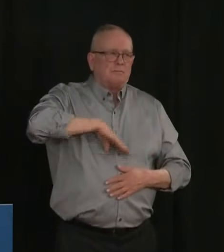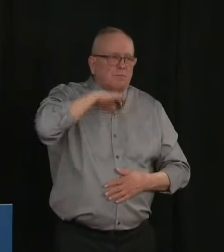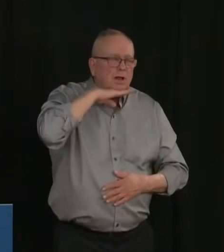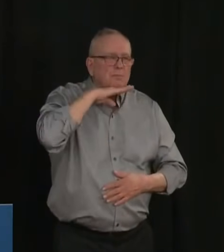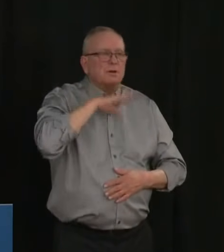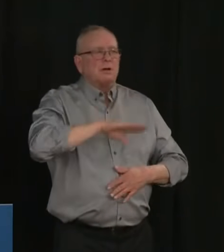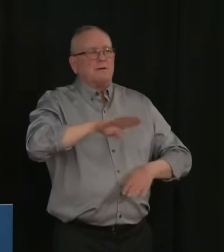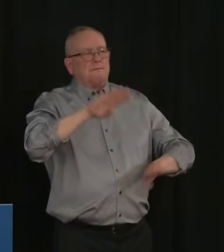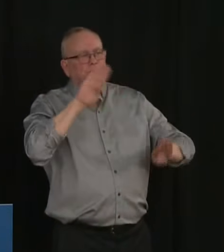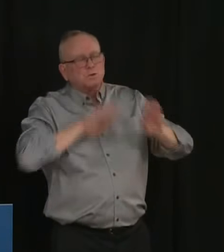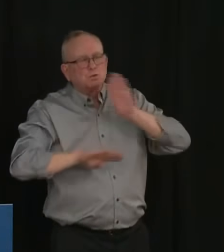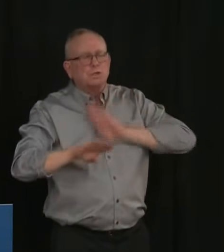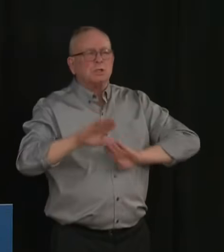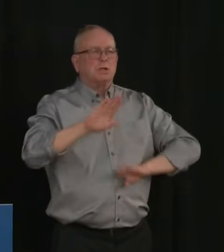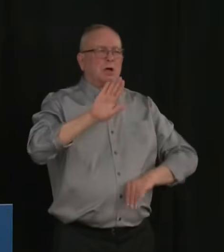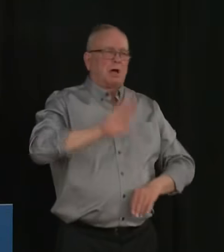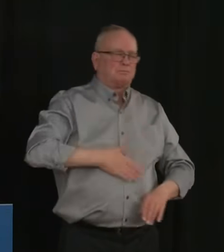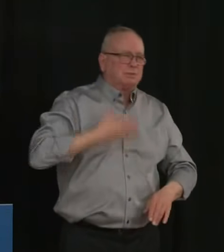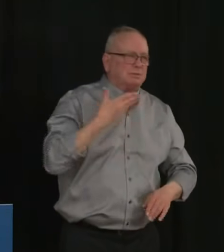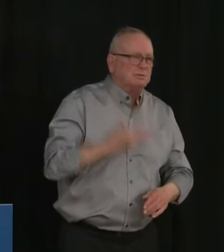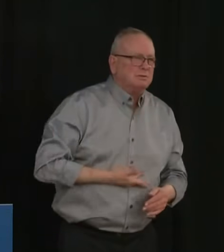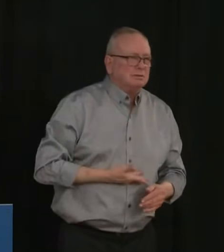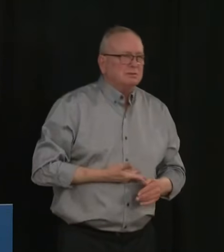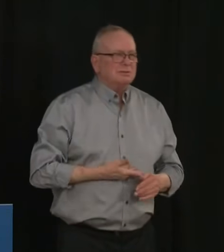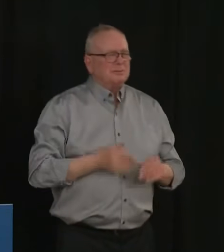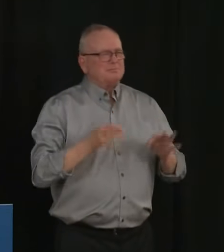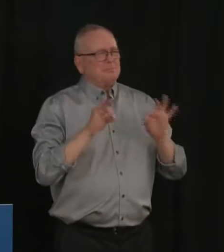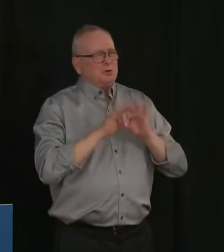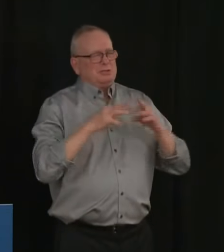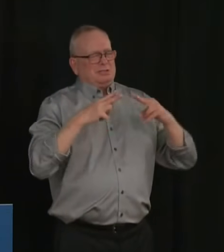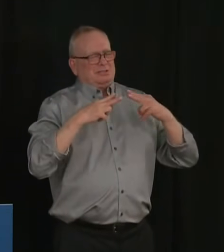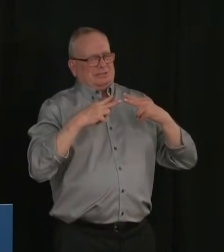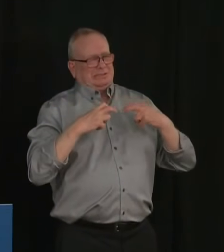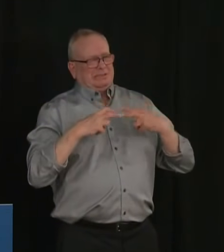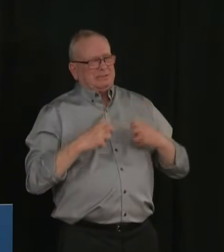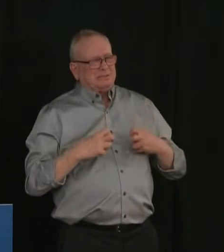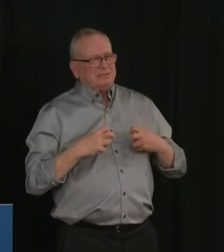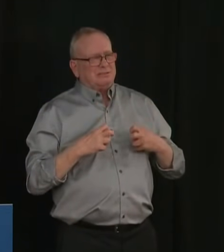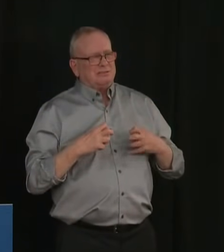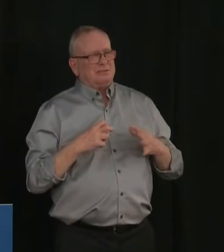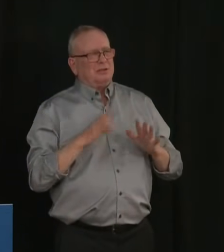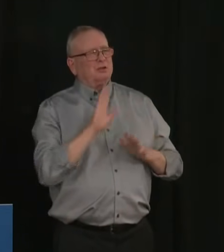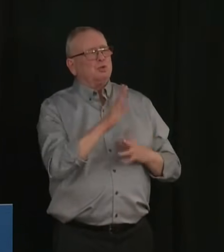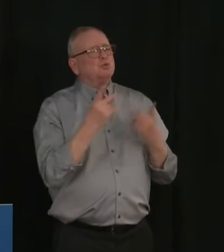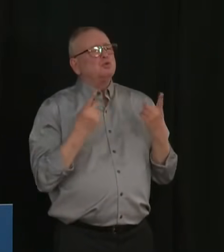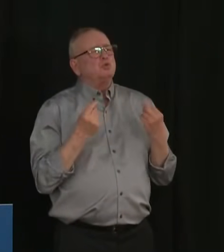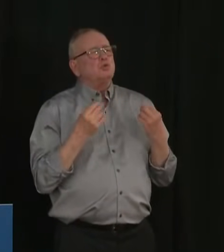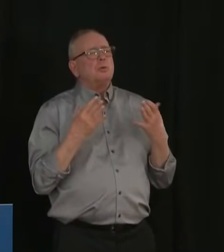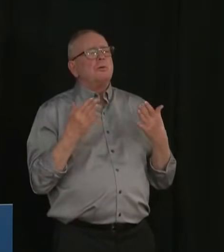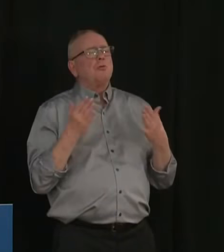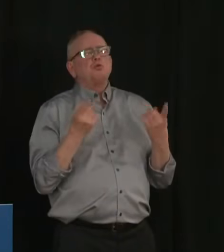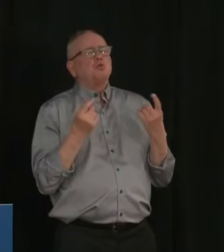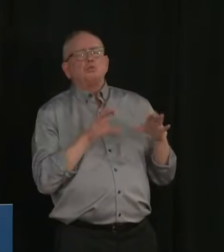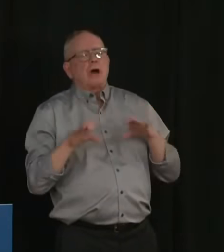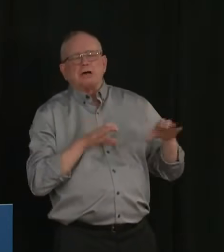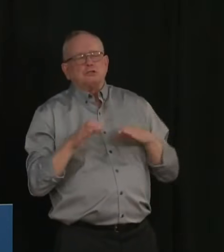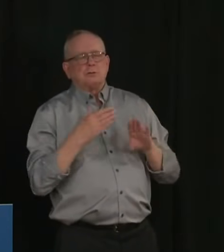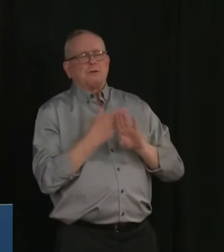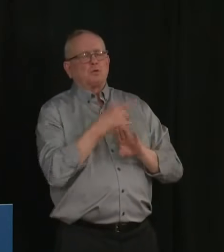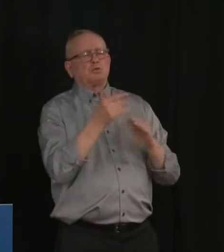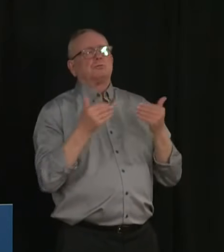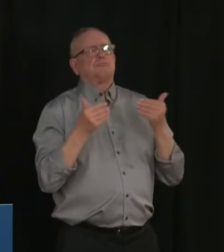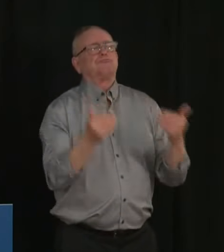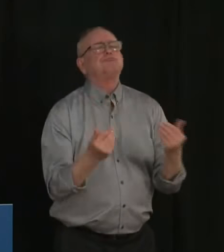restrictions to consider the consequences of their actions and the consequences of further spread of COVID-19. Helen, is there a follow-up